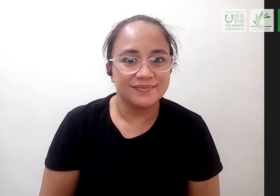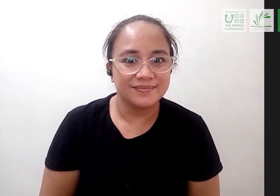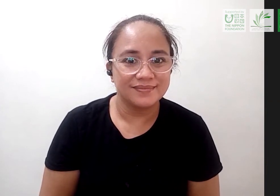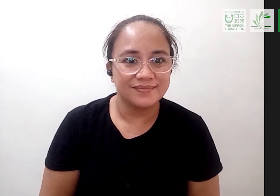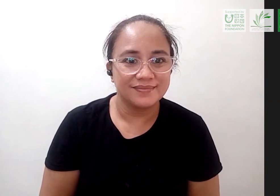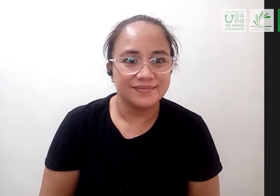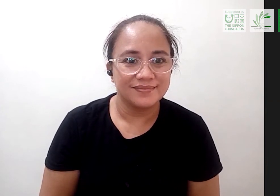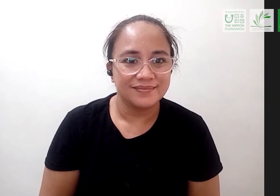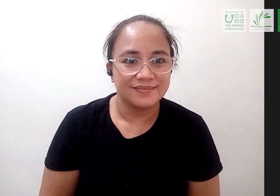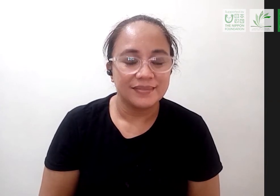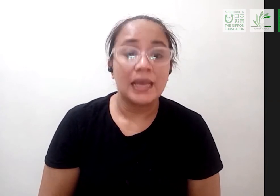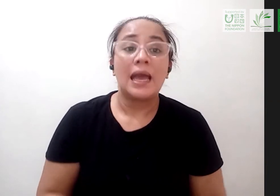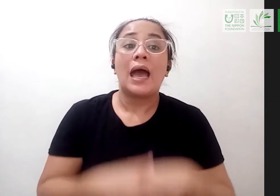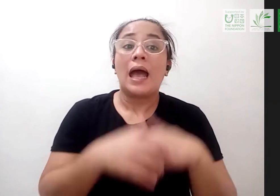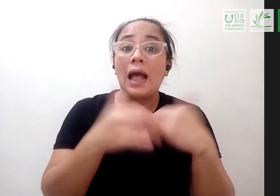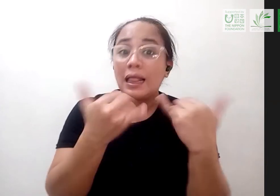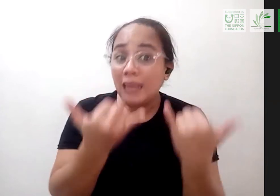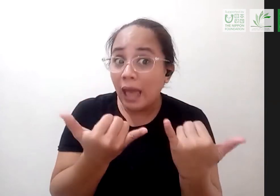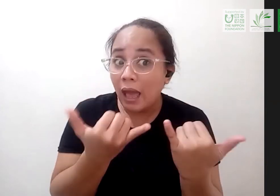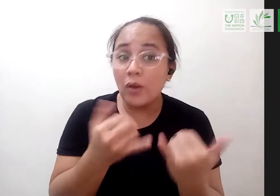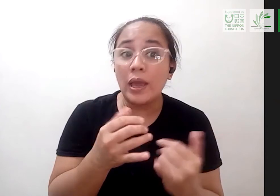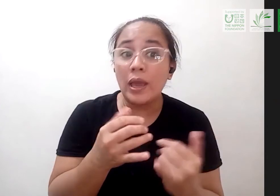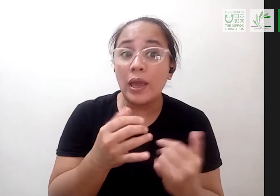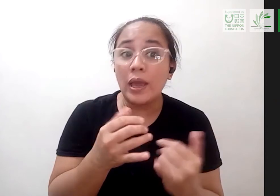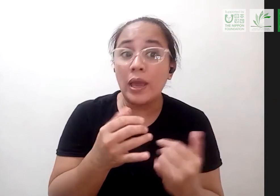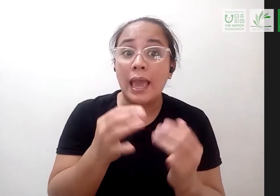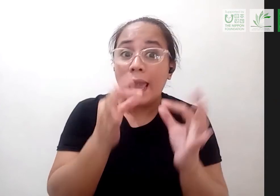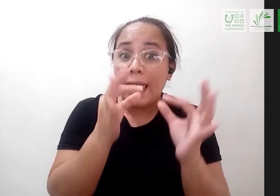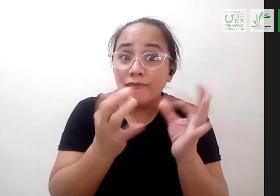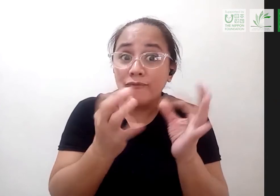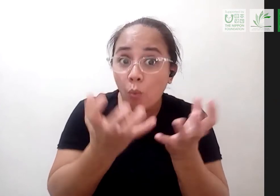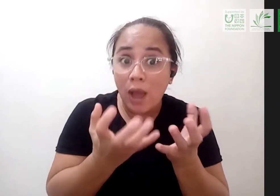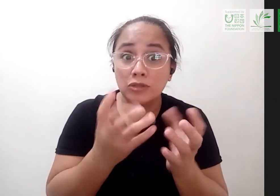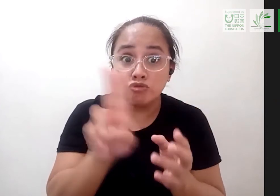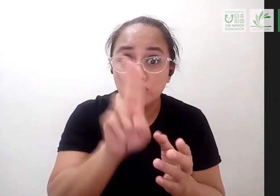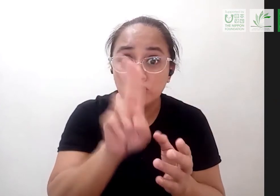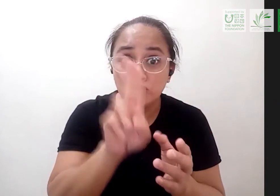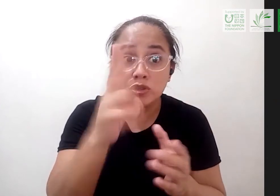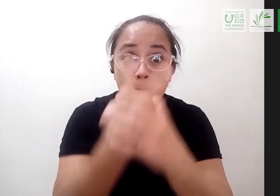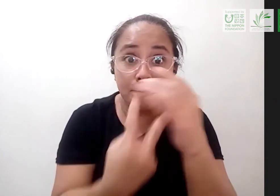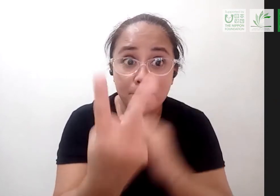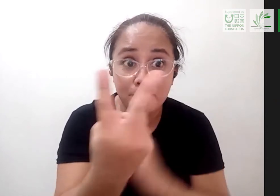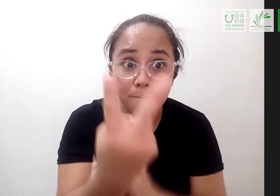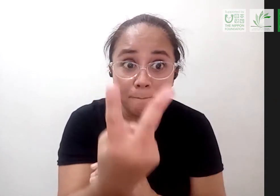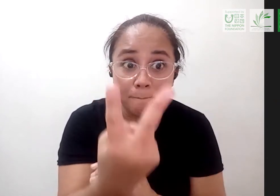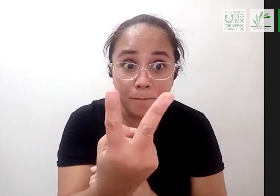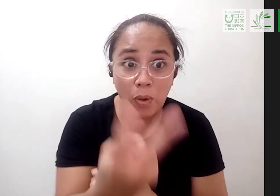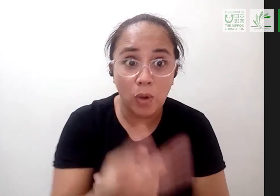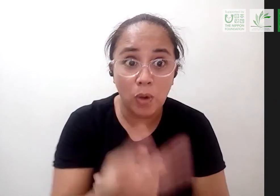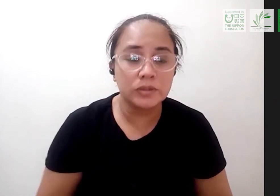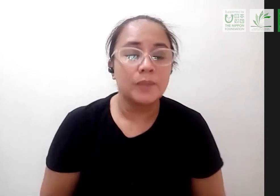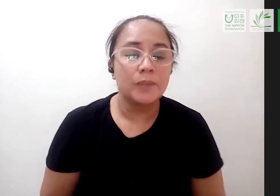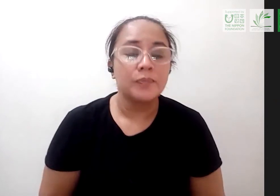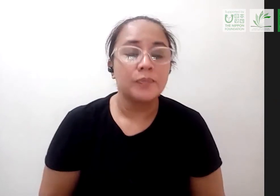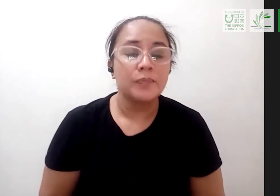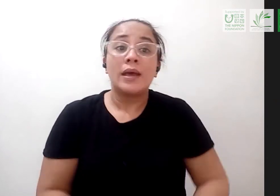Now, if you want to use both, you can just leave the English translation. And I think people who